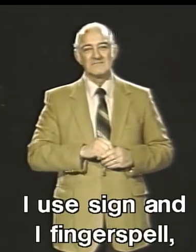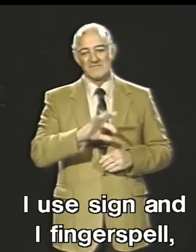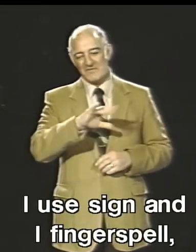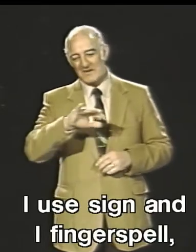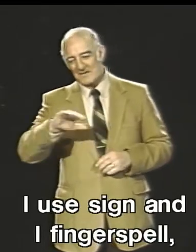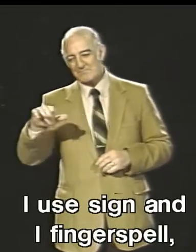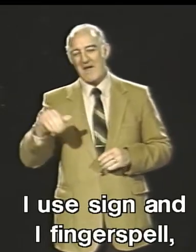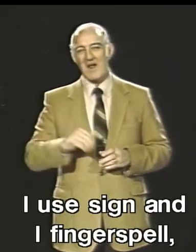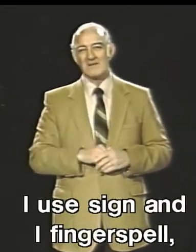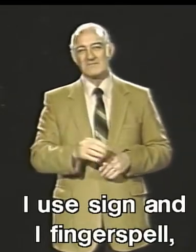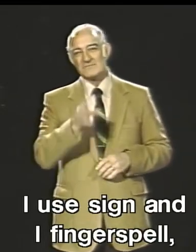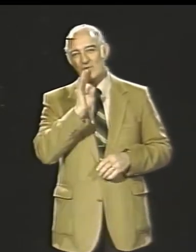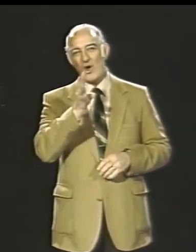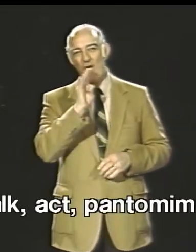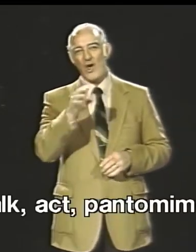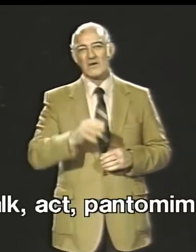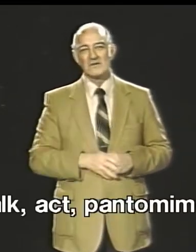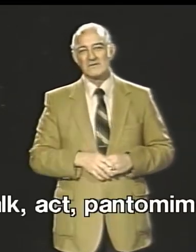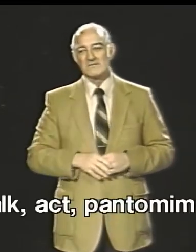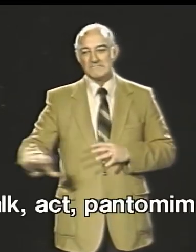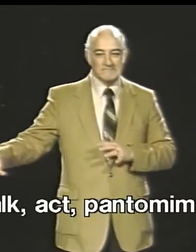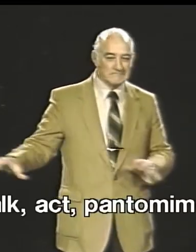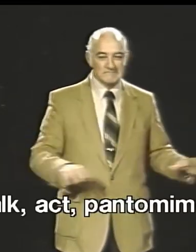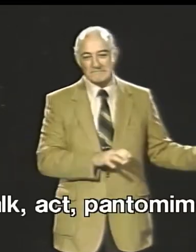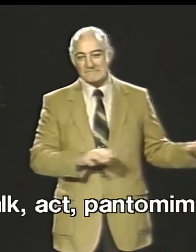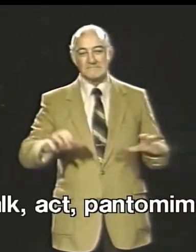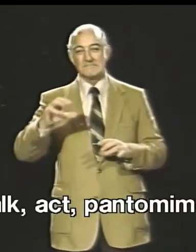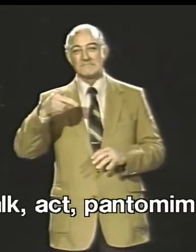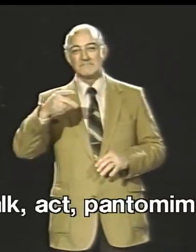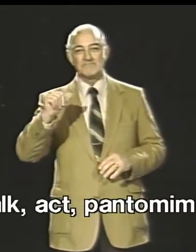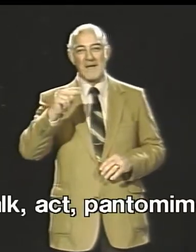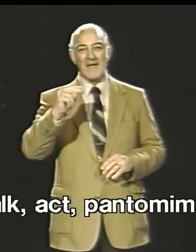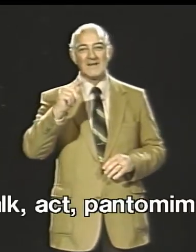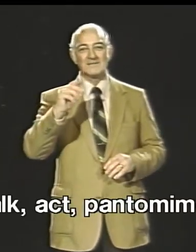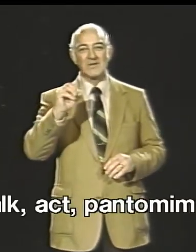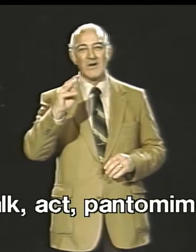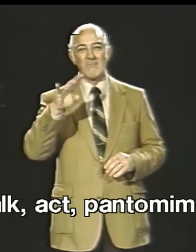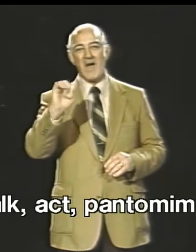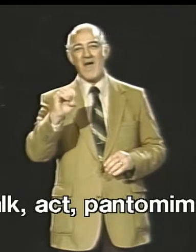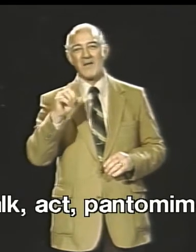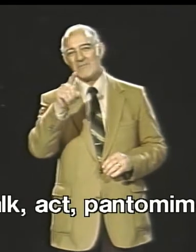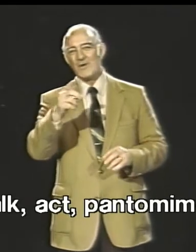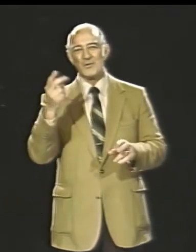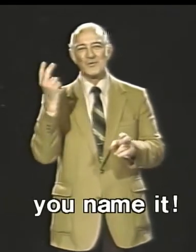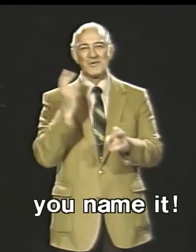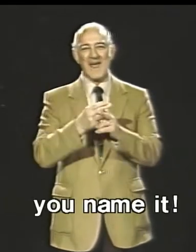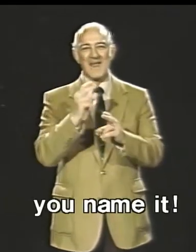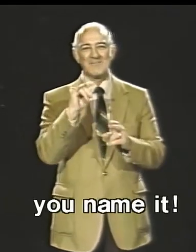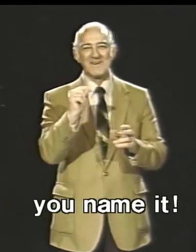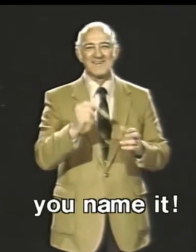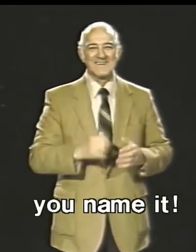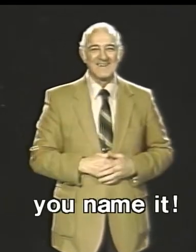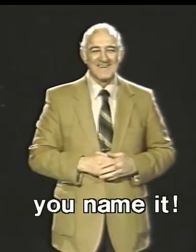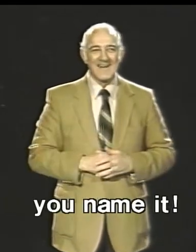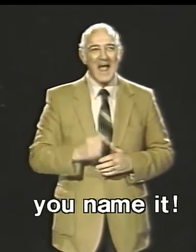signs, fingerspelling, talk, act, pantomime, you name it.